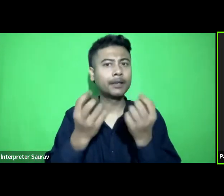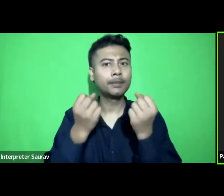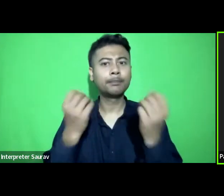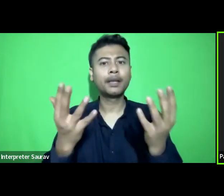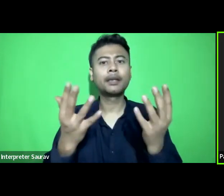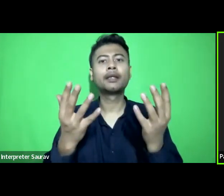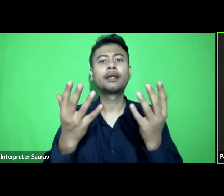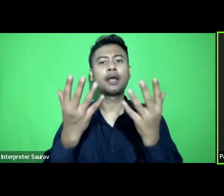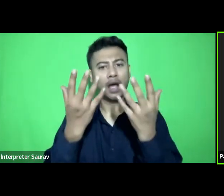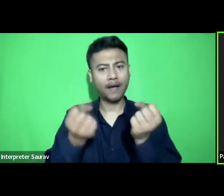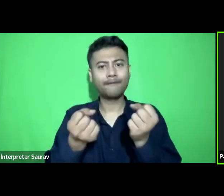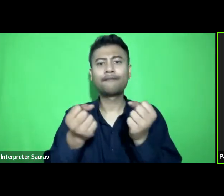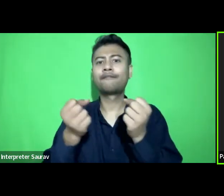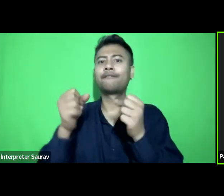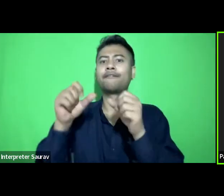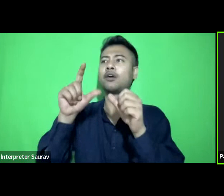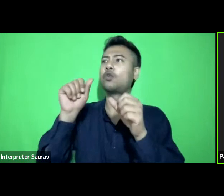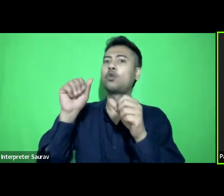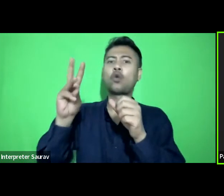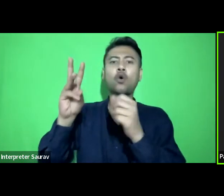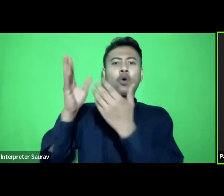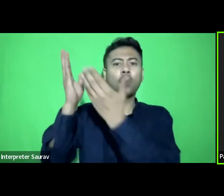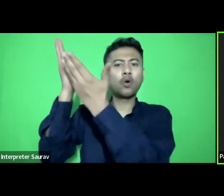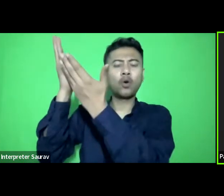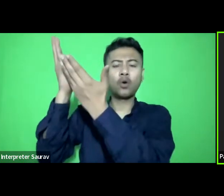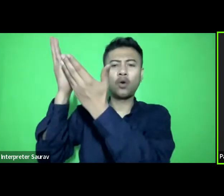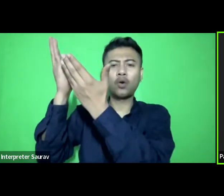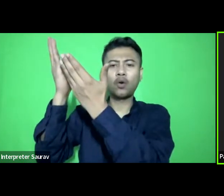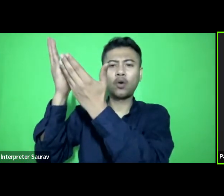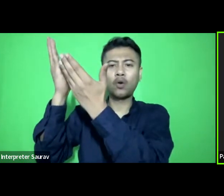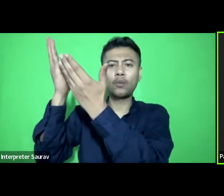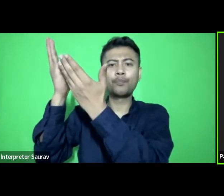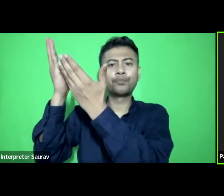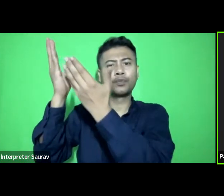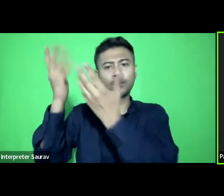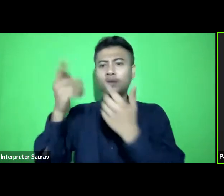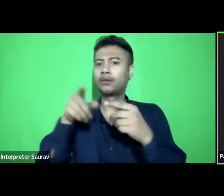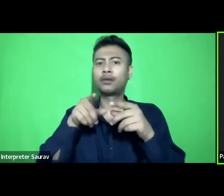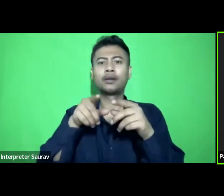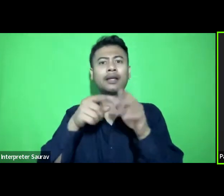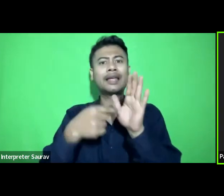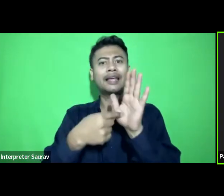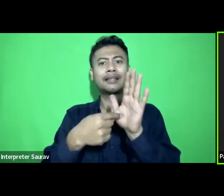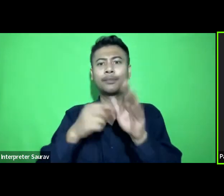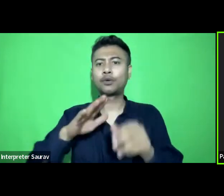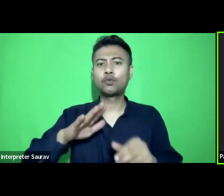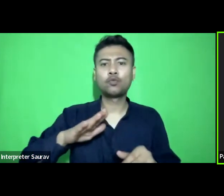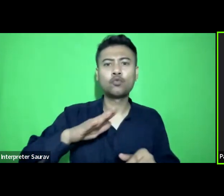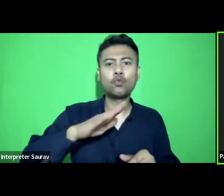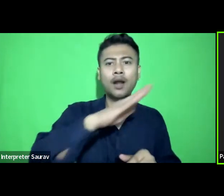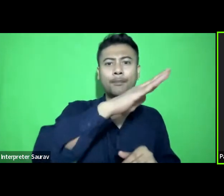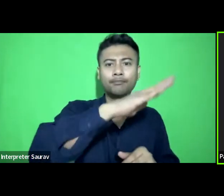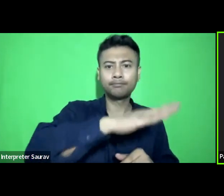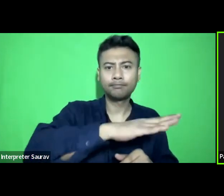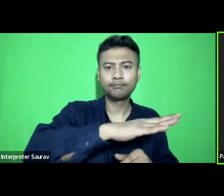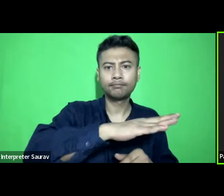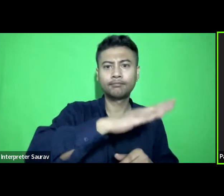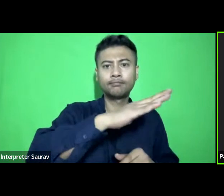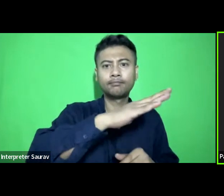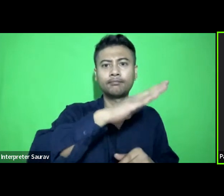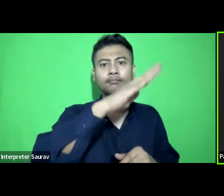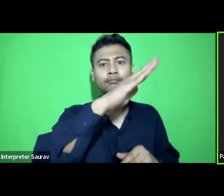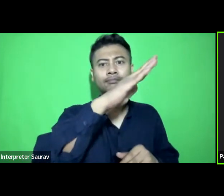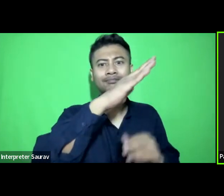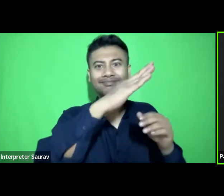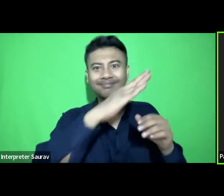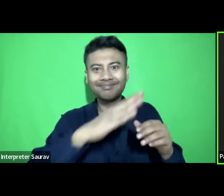macro down to the level of what should be the slope of a ramp. And that is available for cities